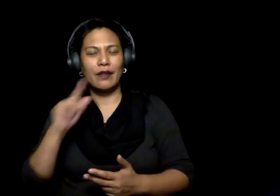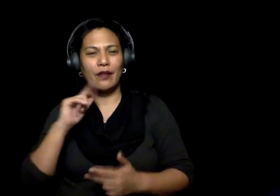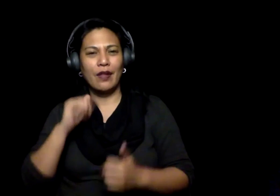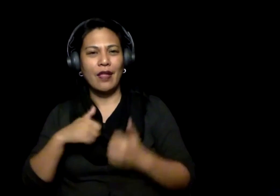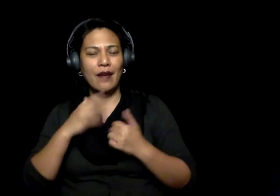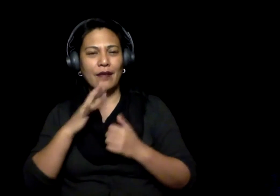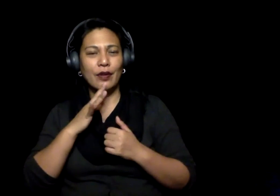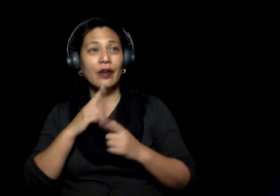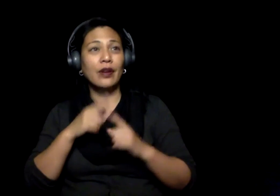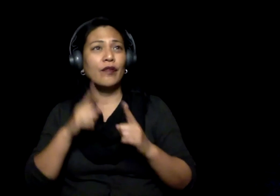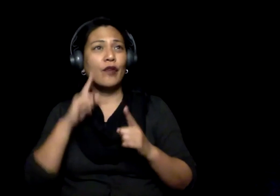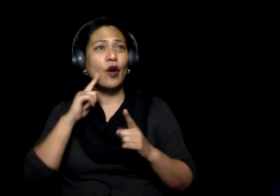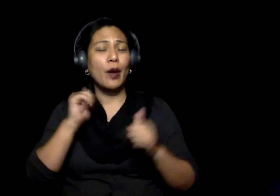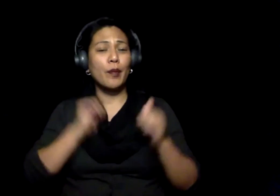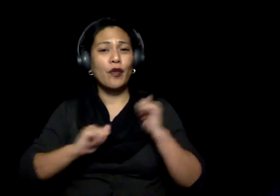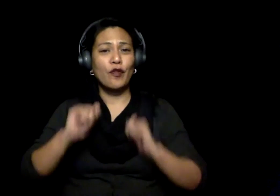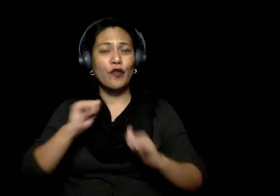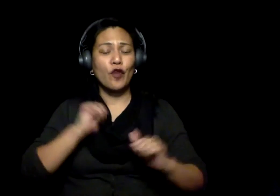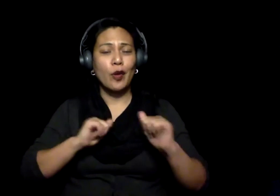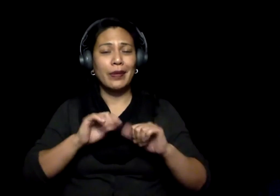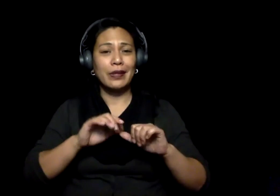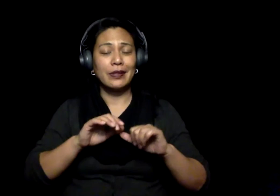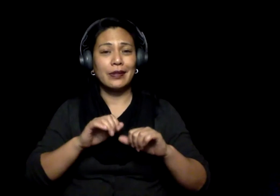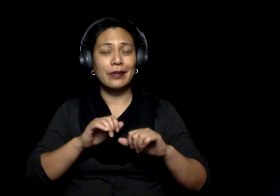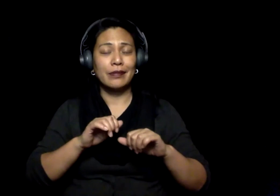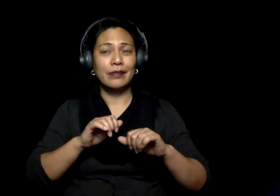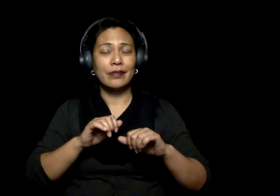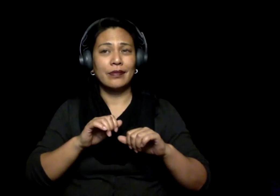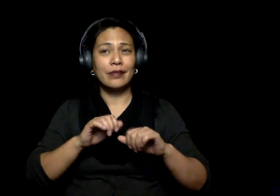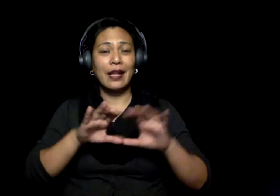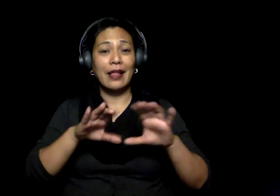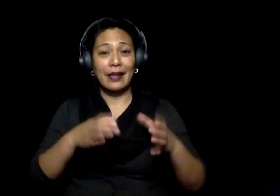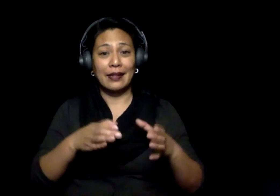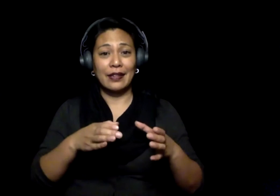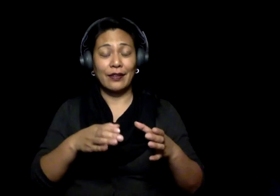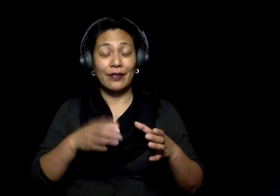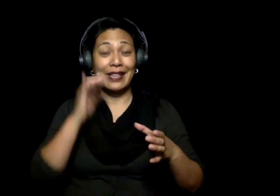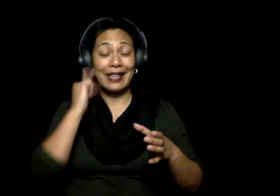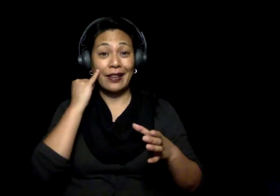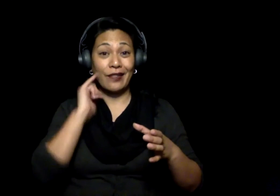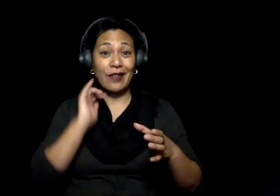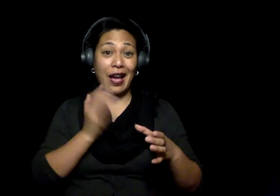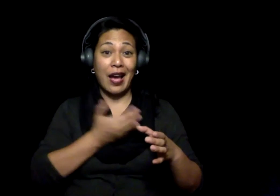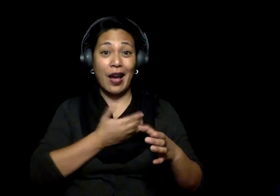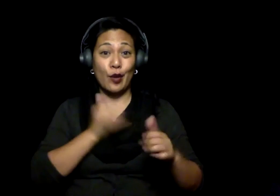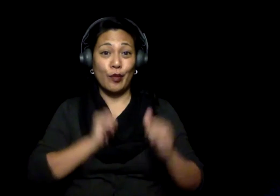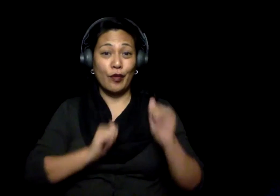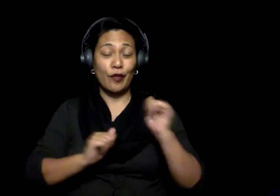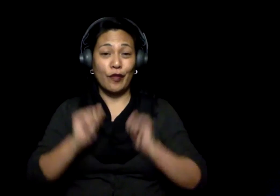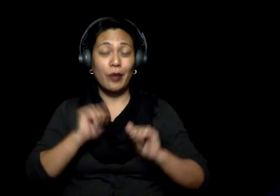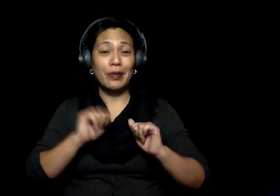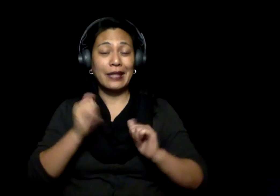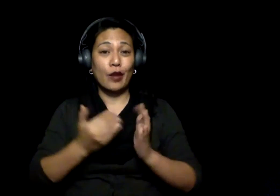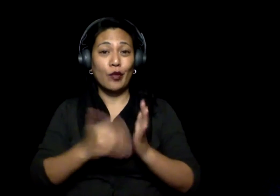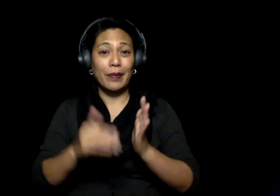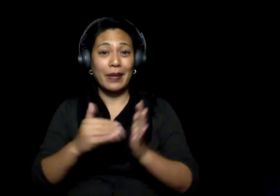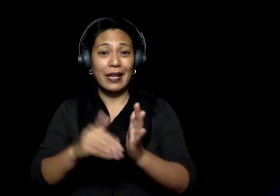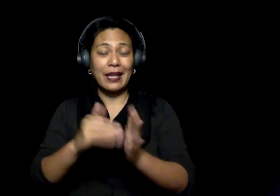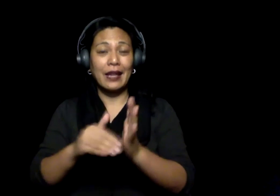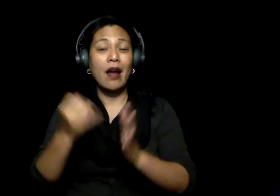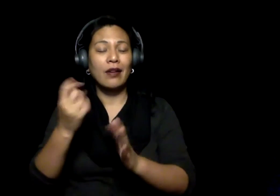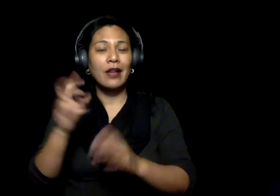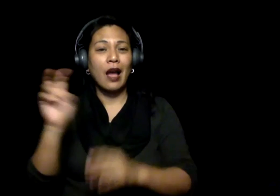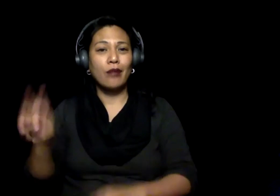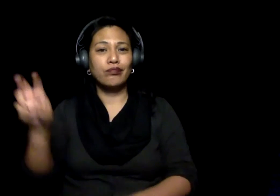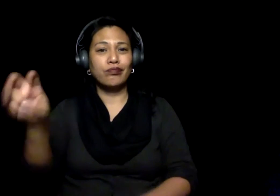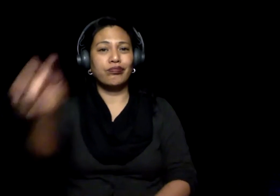performance-based collective program, if our performance can be repeated multiple times at different branches,